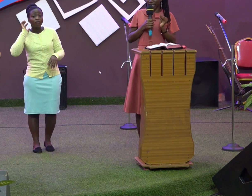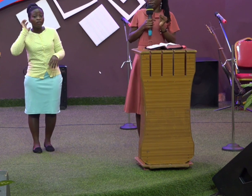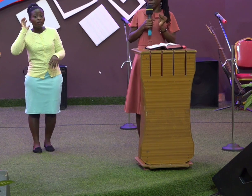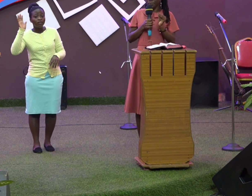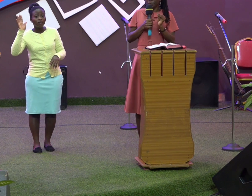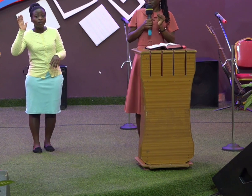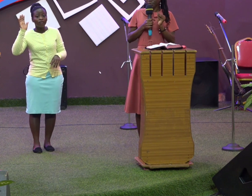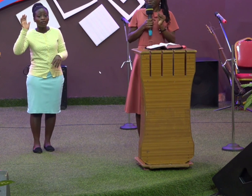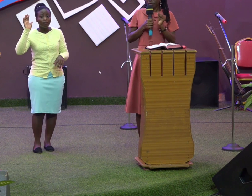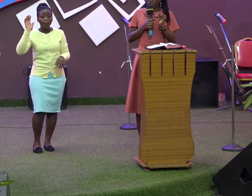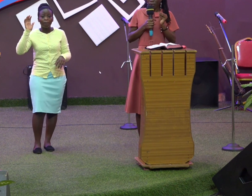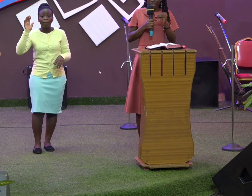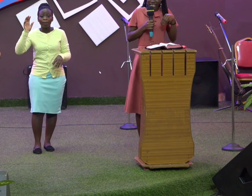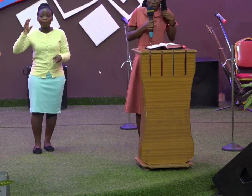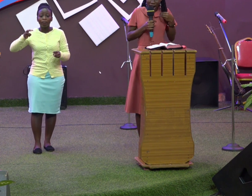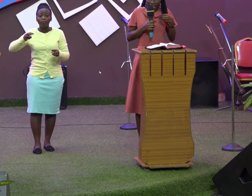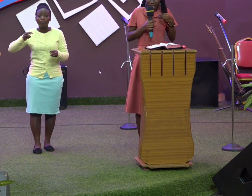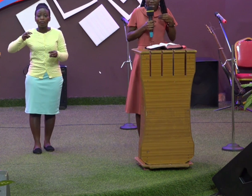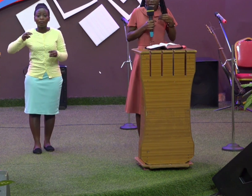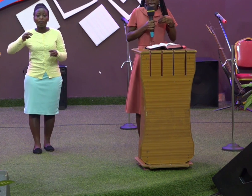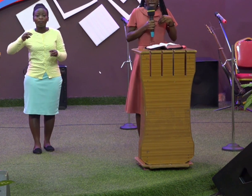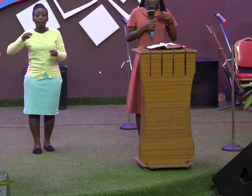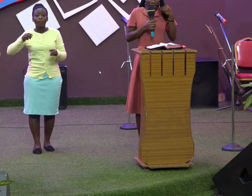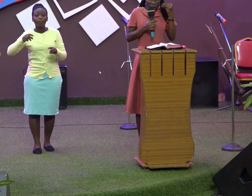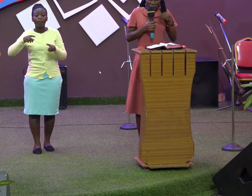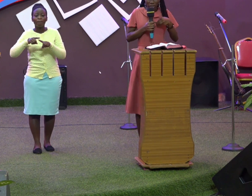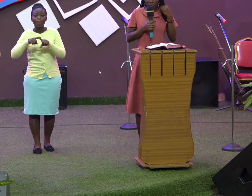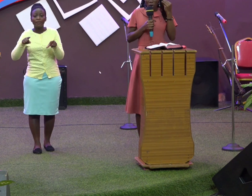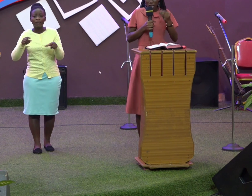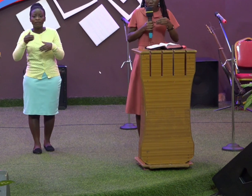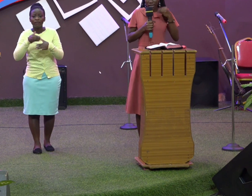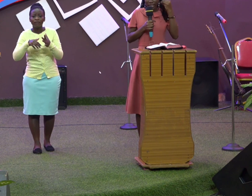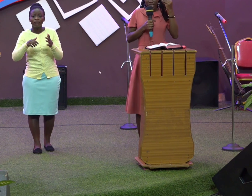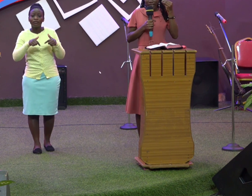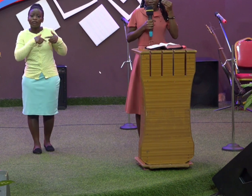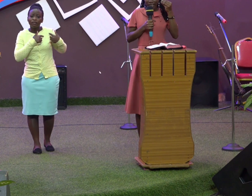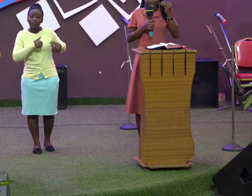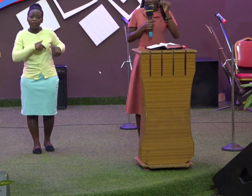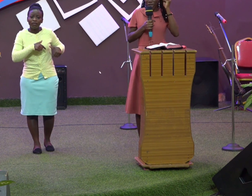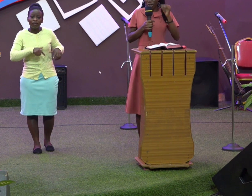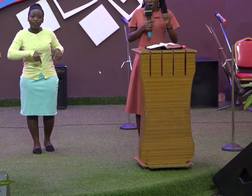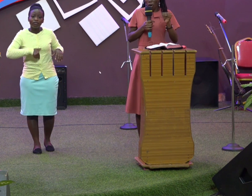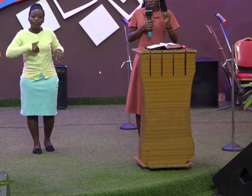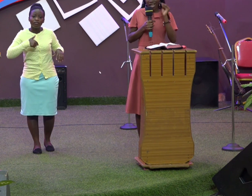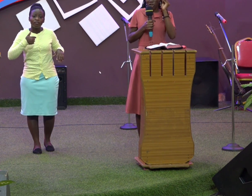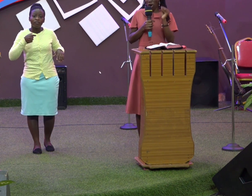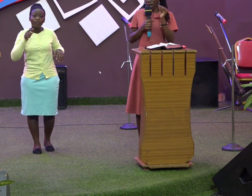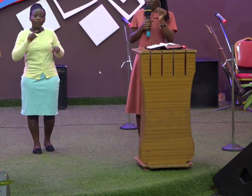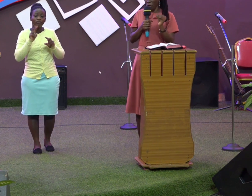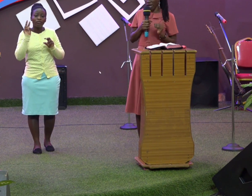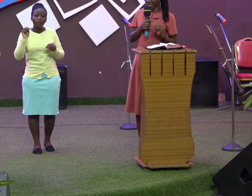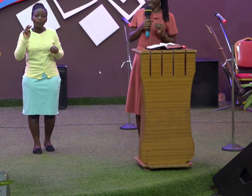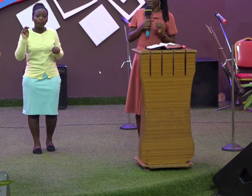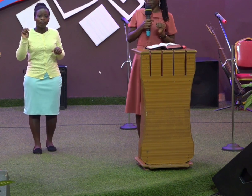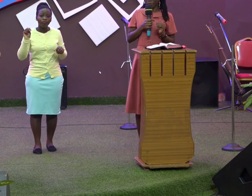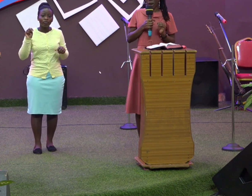powerful deal. But in your heart, the conviction of the Holy Spirit is telling you no. You're just struggling